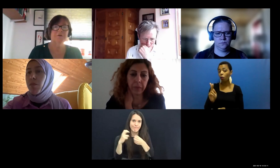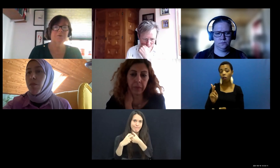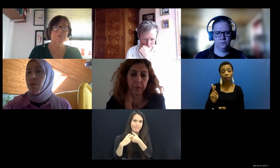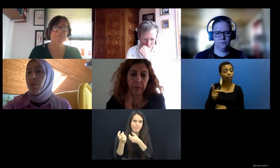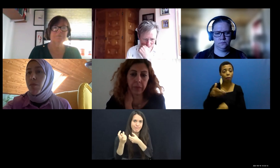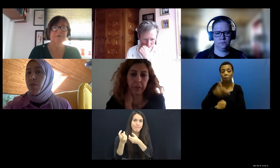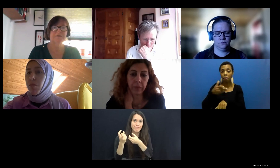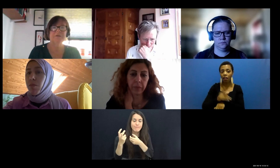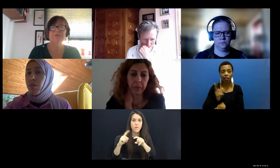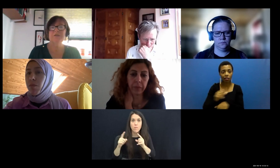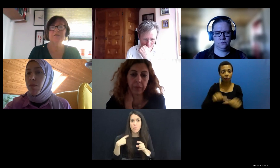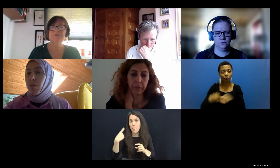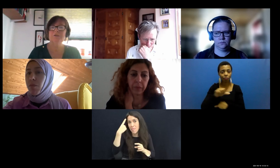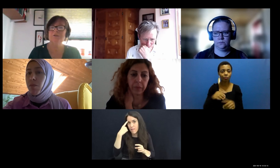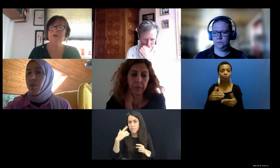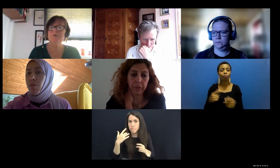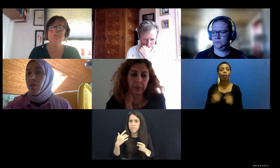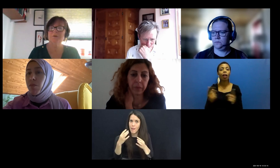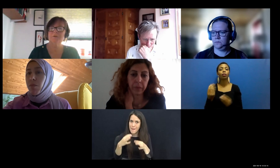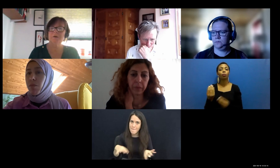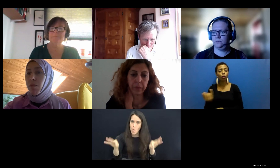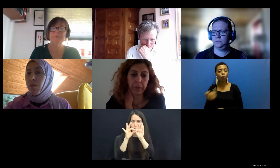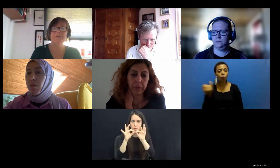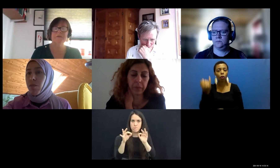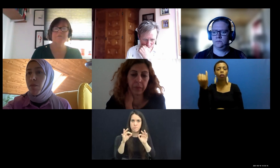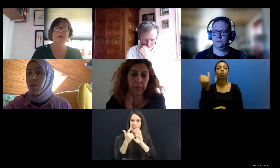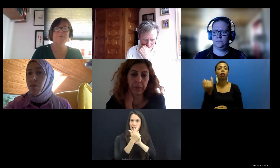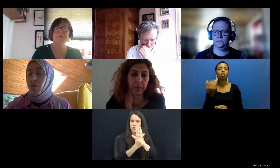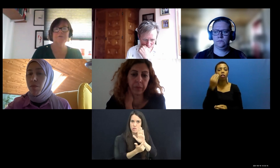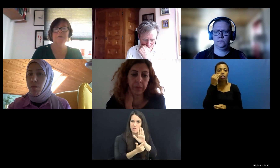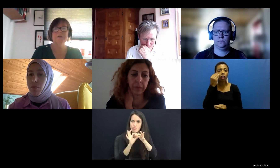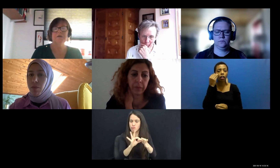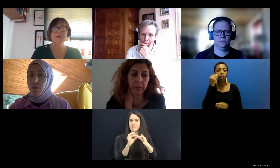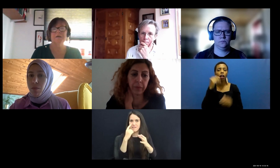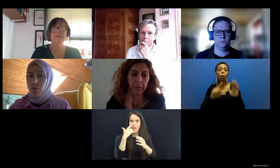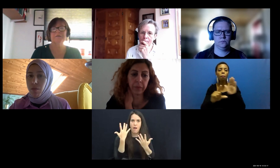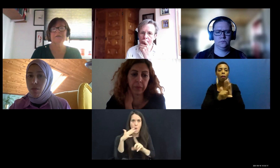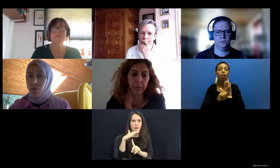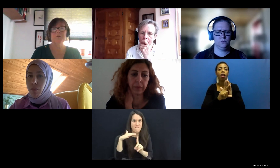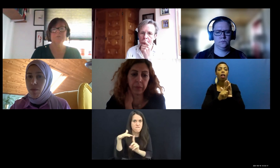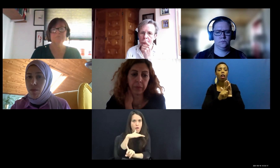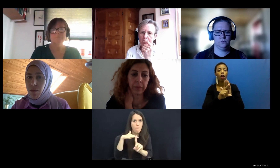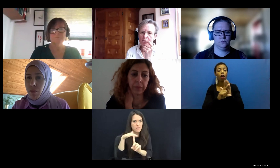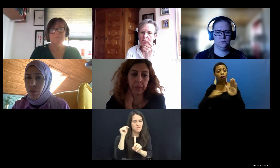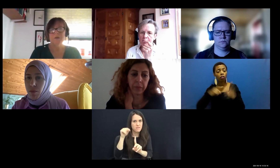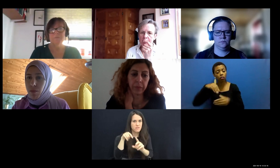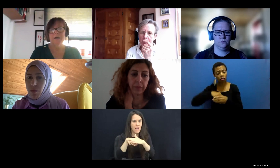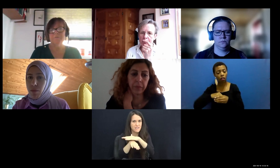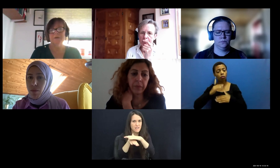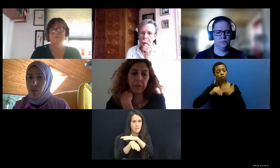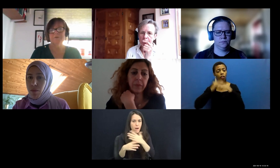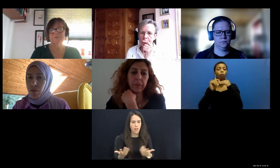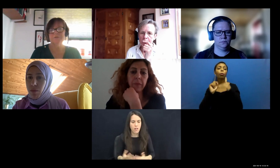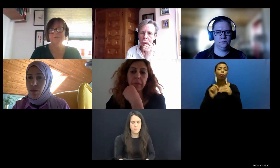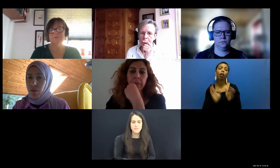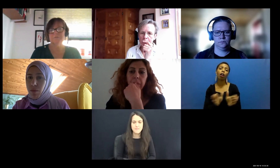it's a very important piece of legislation concerned with making the environment accessible. And